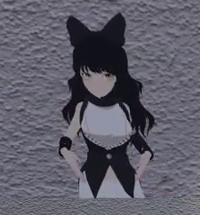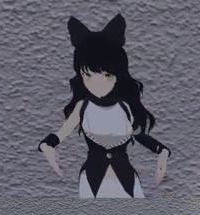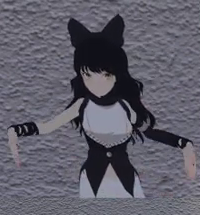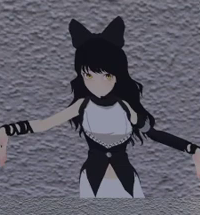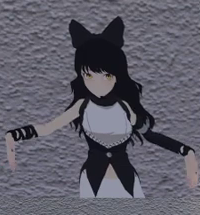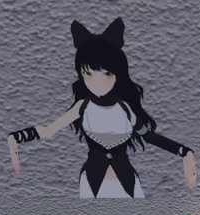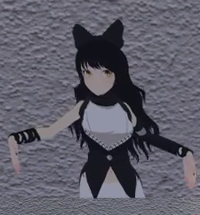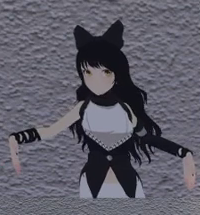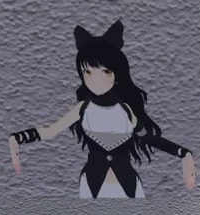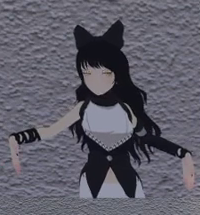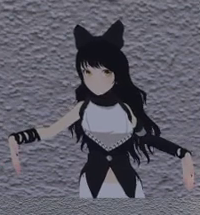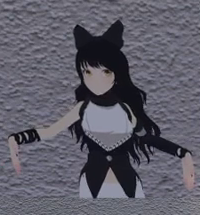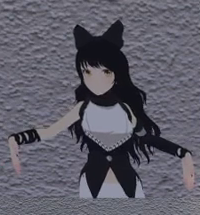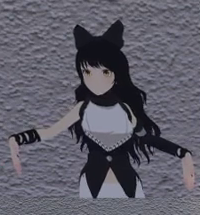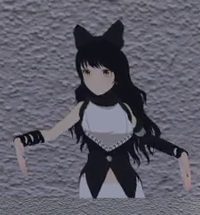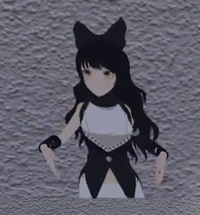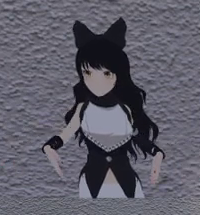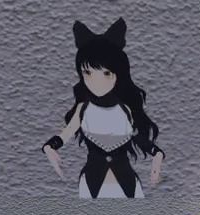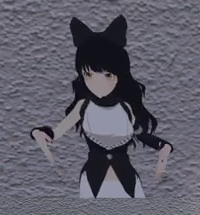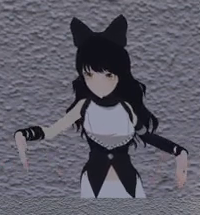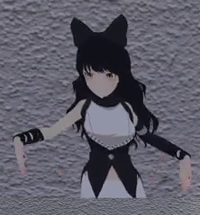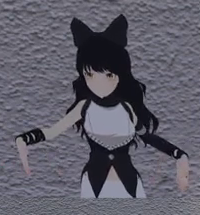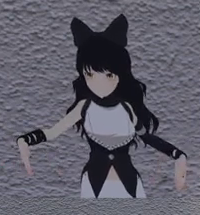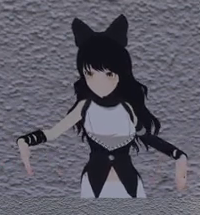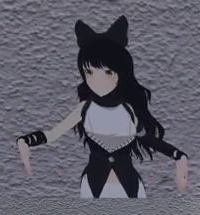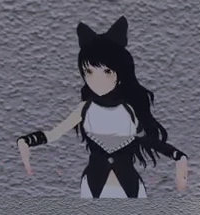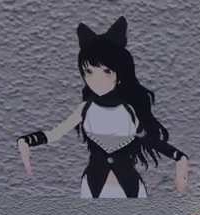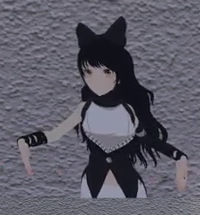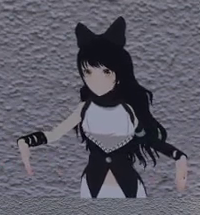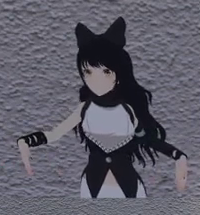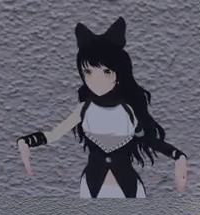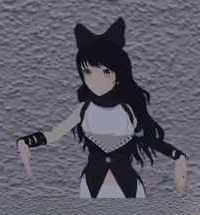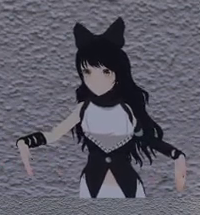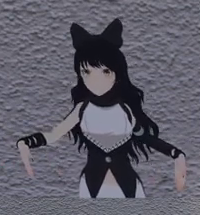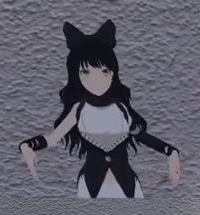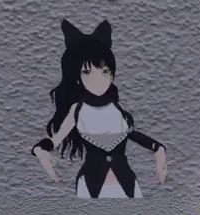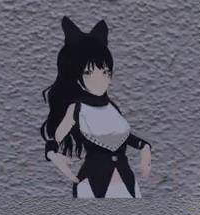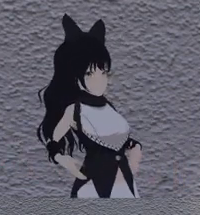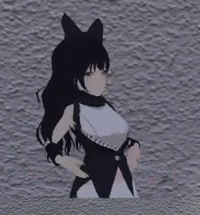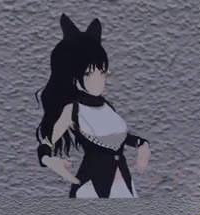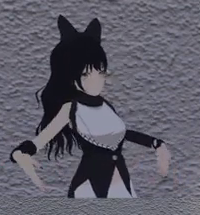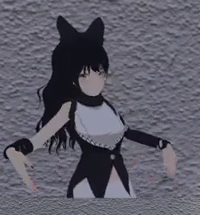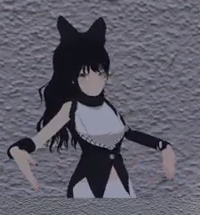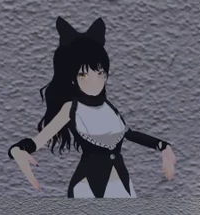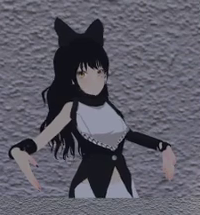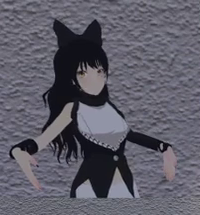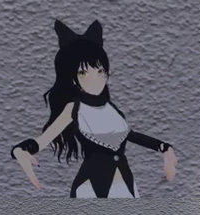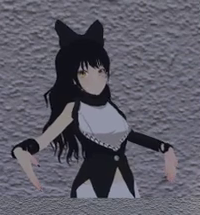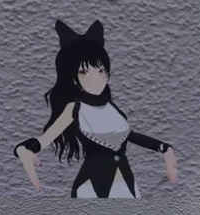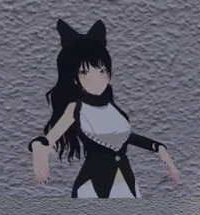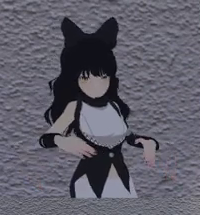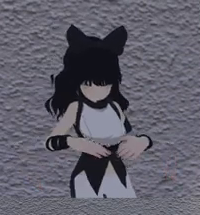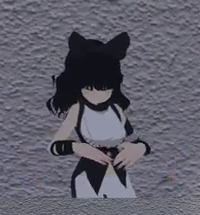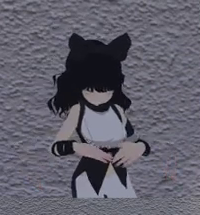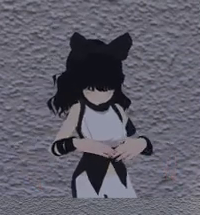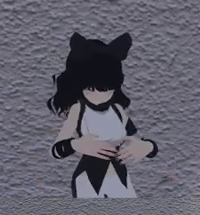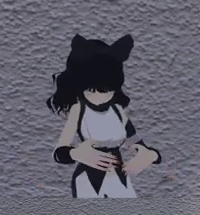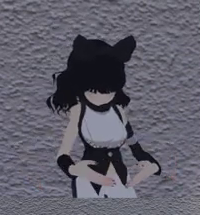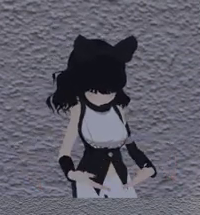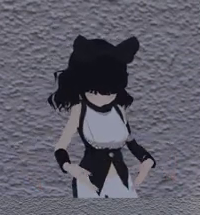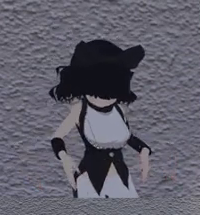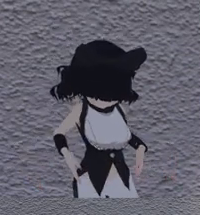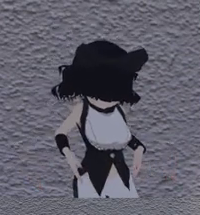Now this sign, what is it? Fat. Fat. Fat.